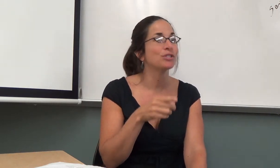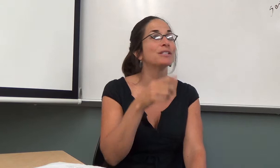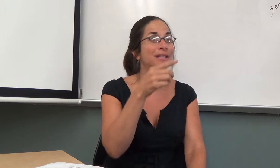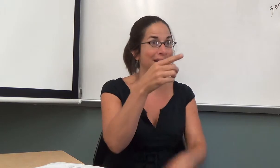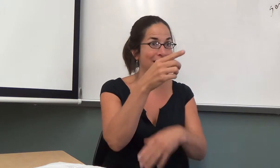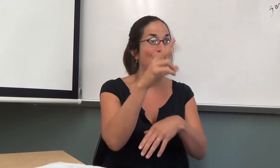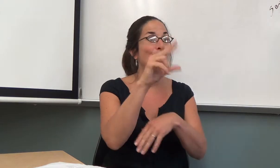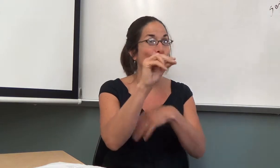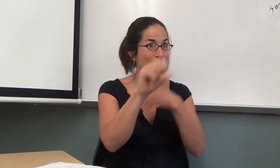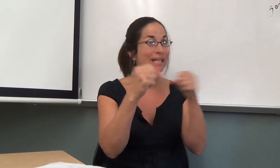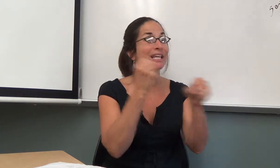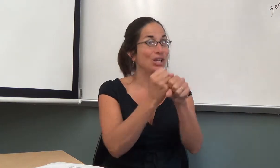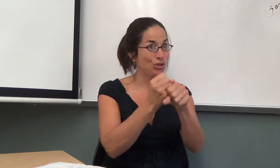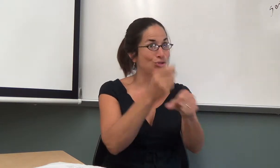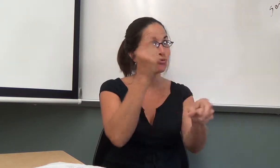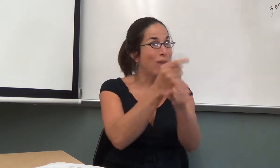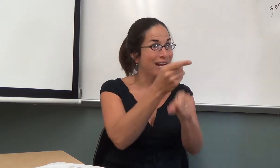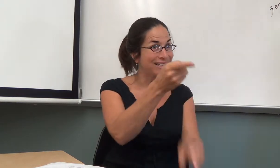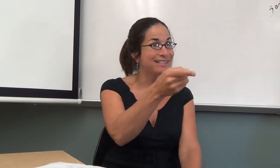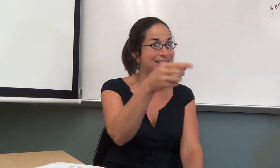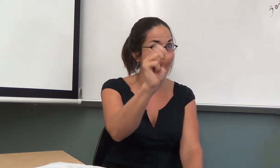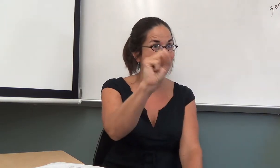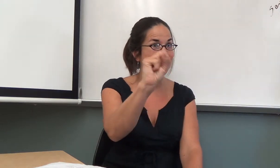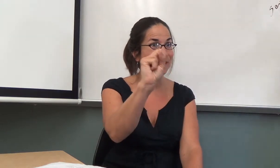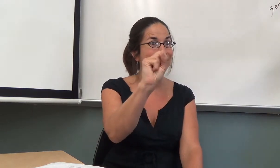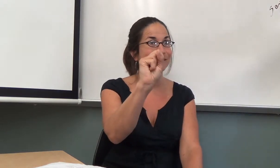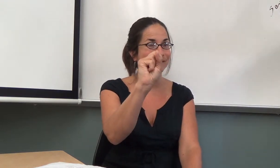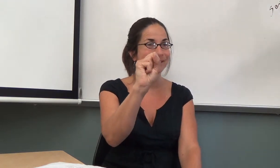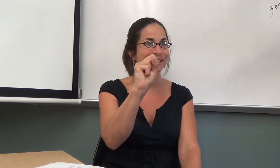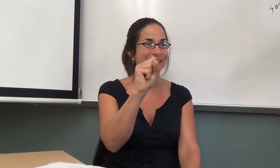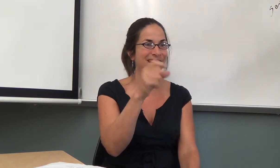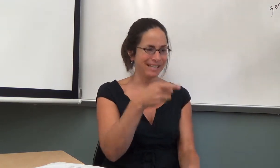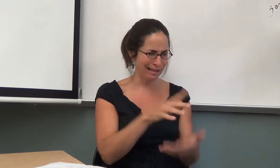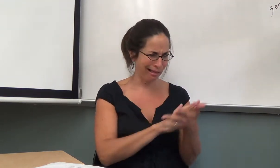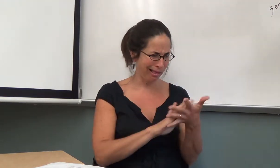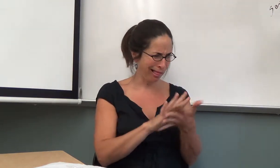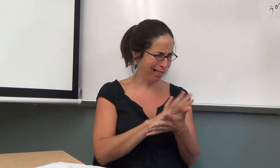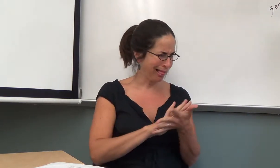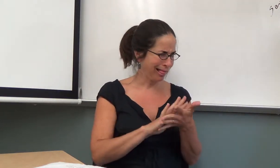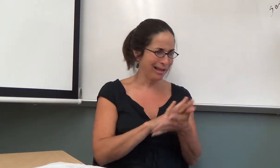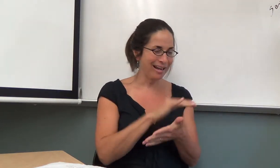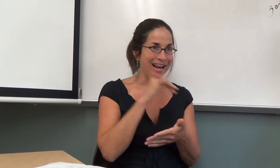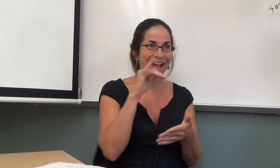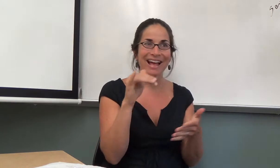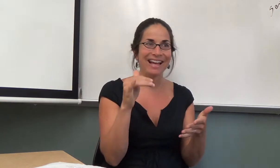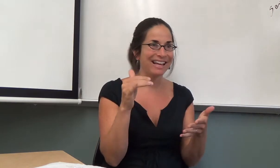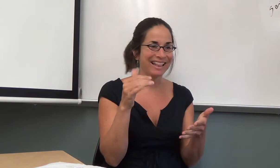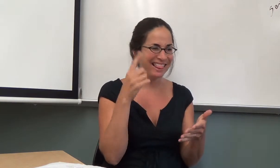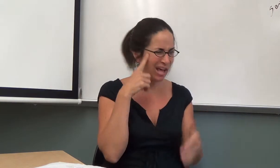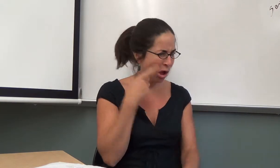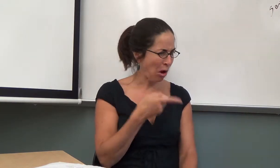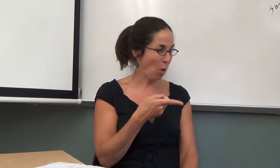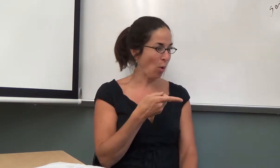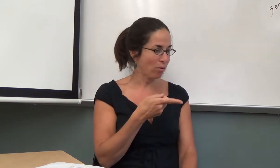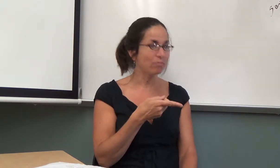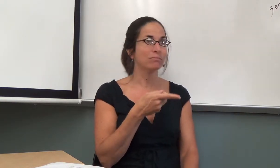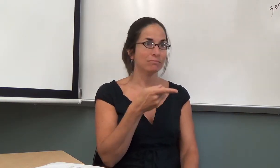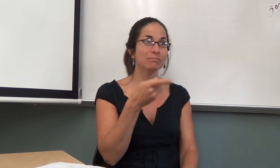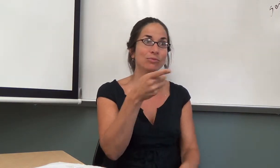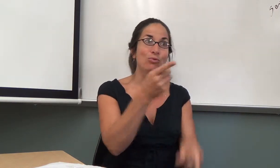Nice job. 30 years. Well done. Sometimes the subject is something that you wouldn't expect it to be, isn't it? Whoa. That one was